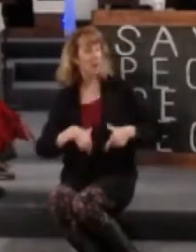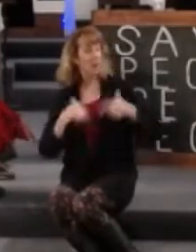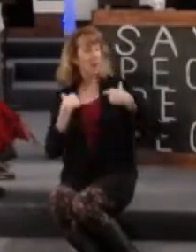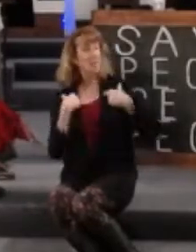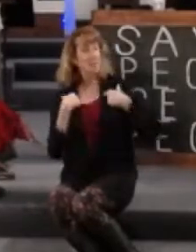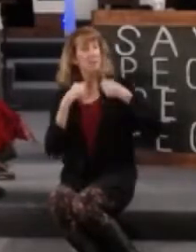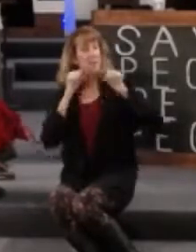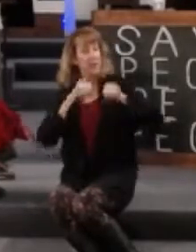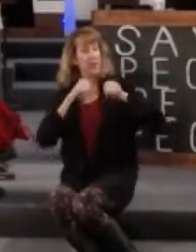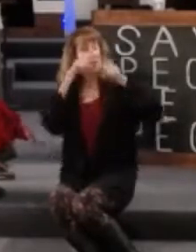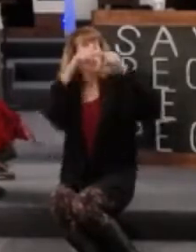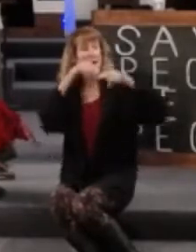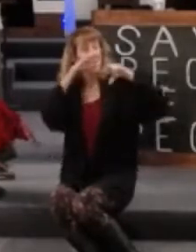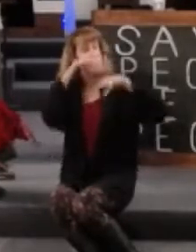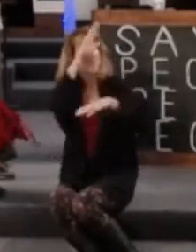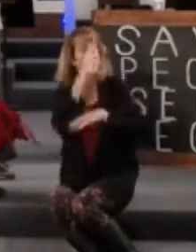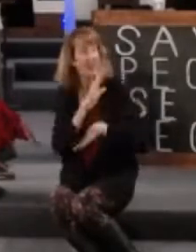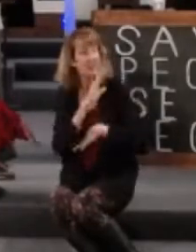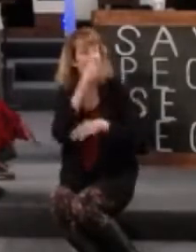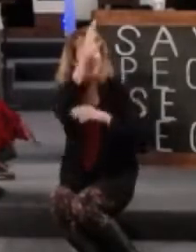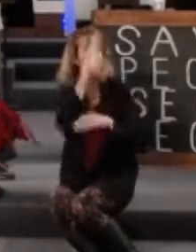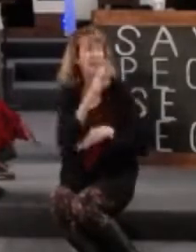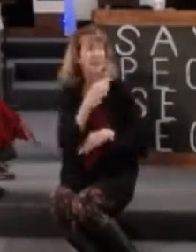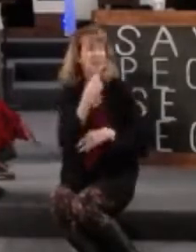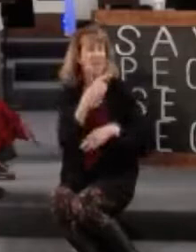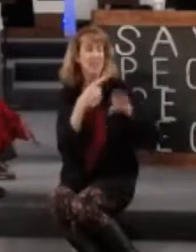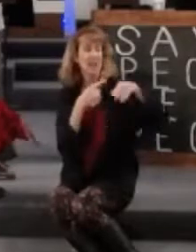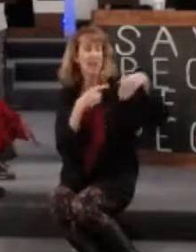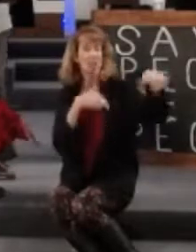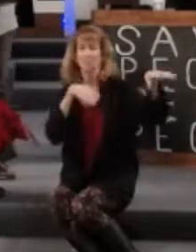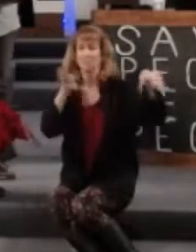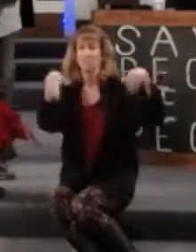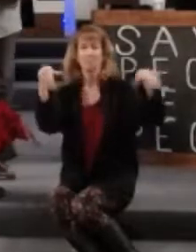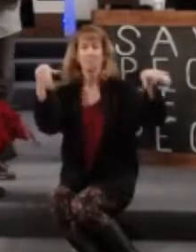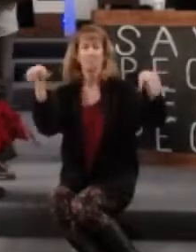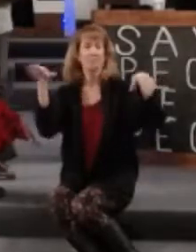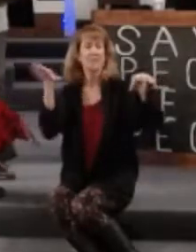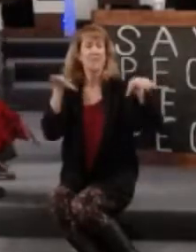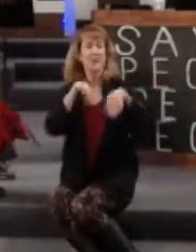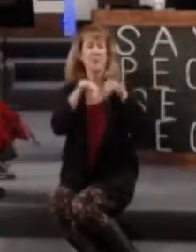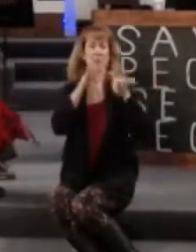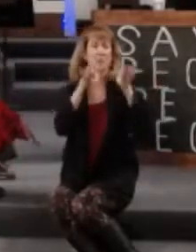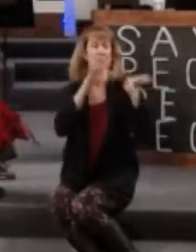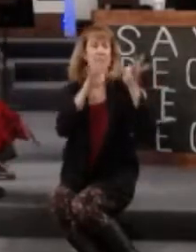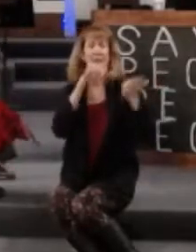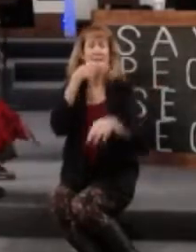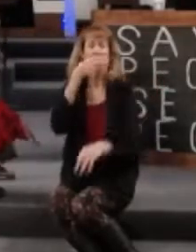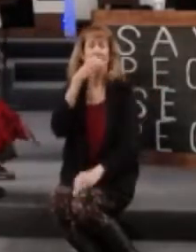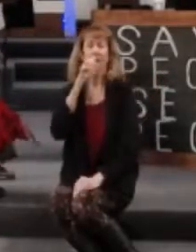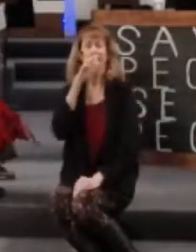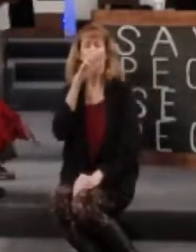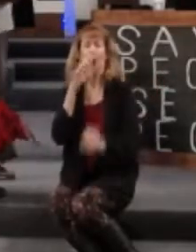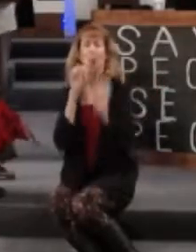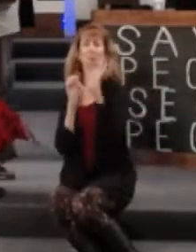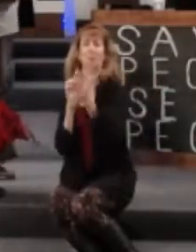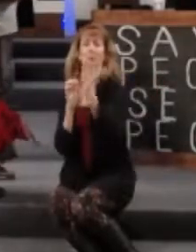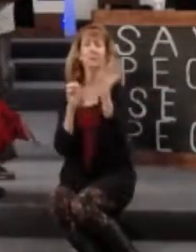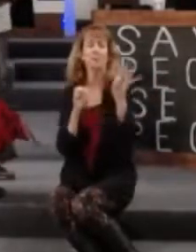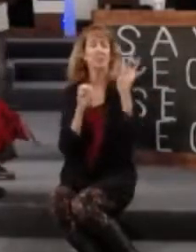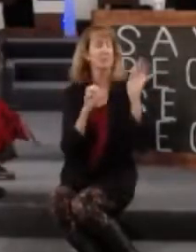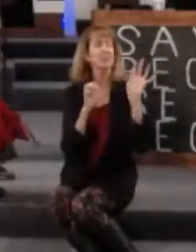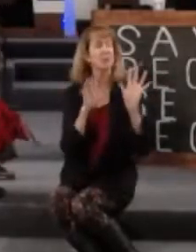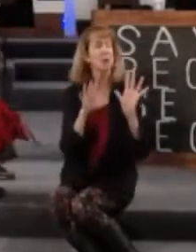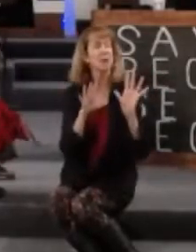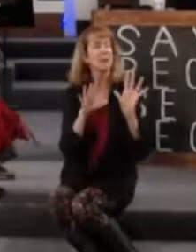relatable. God doesn't sugarcoat things, and he doesn't make his heroes out of perfect people, but he portrays them with all of their faults and all of